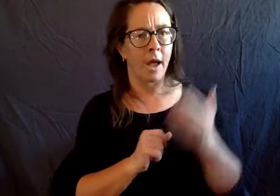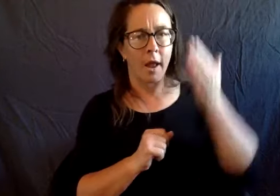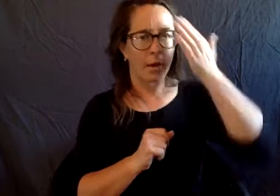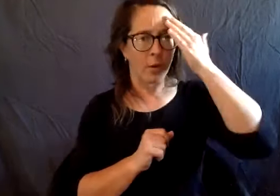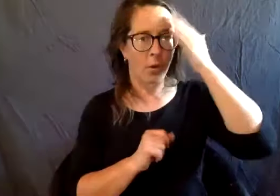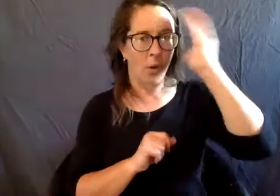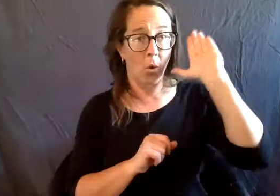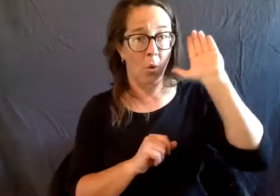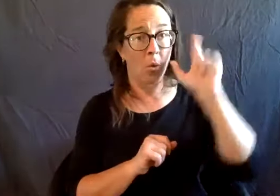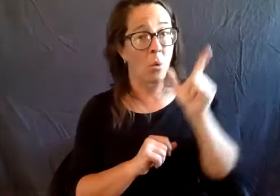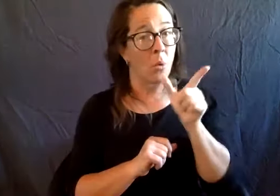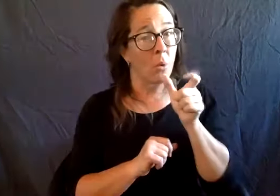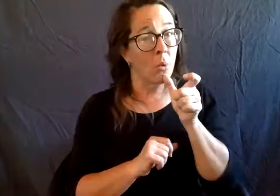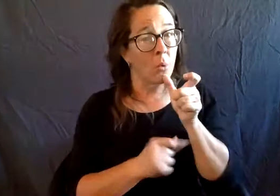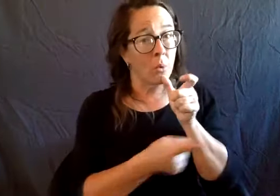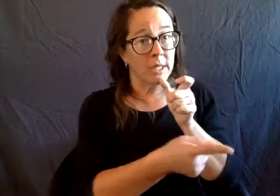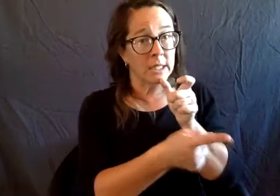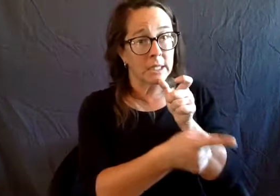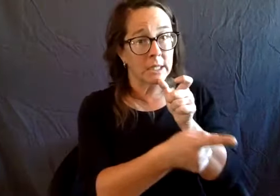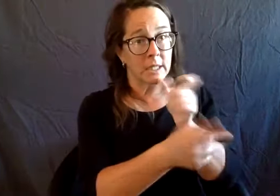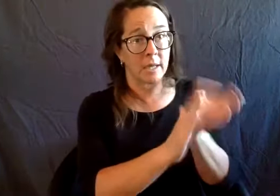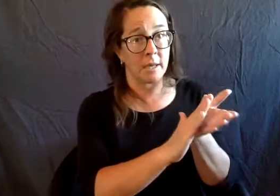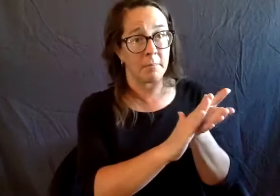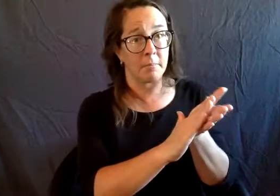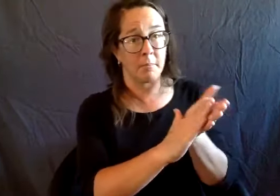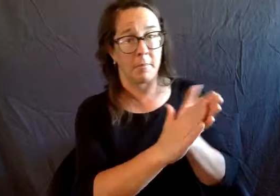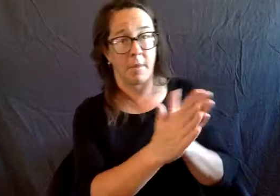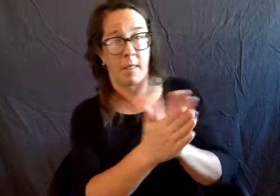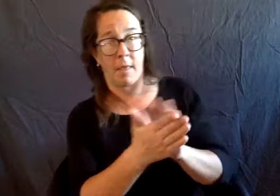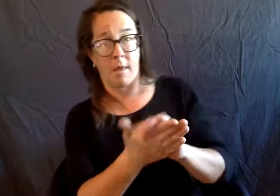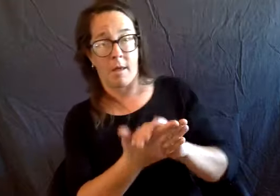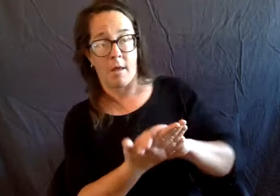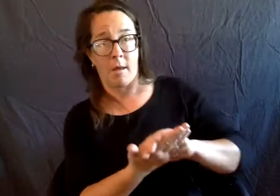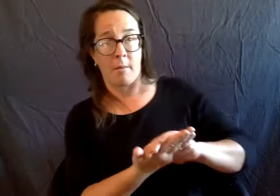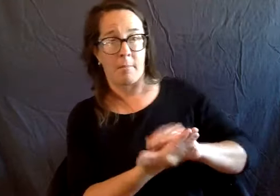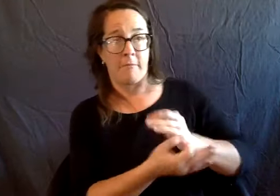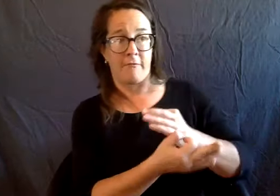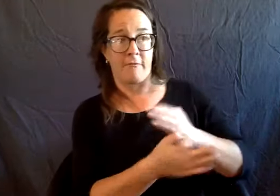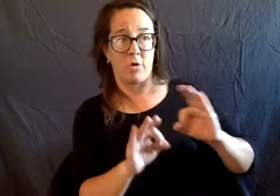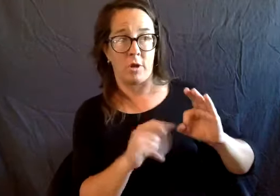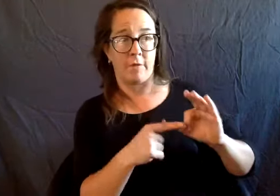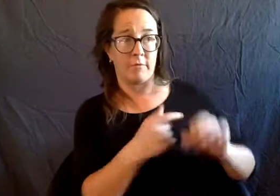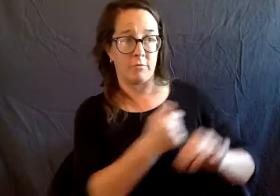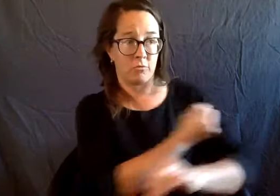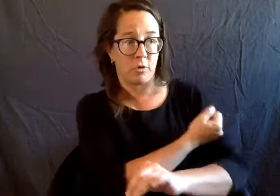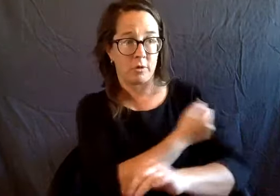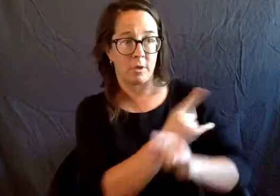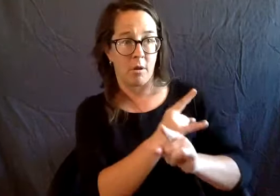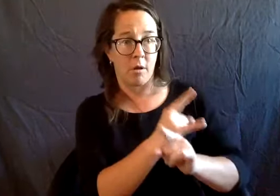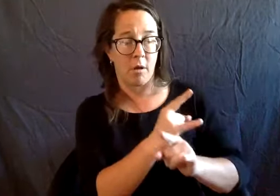I didn't know who he was going to be, free of drugs, free of alcohol. I didn't know who he was. I only knew how